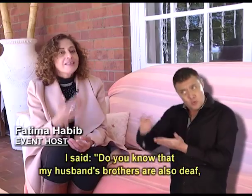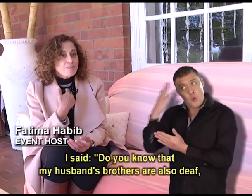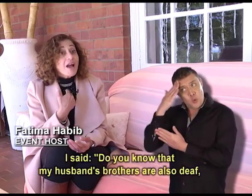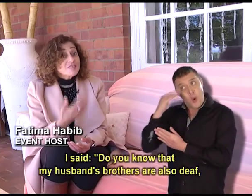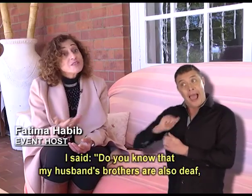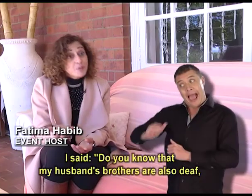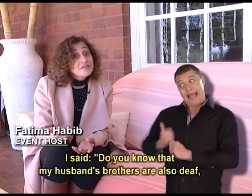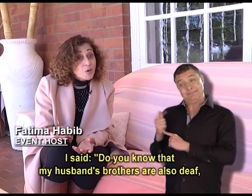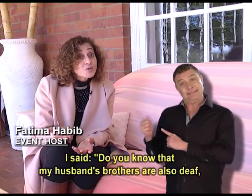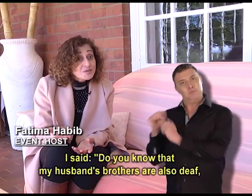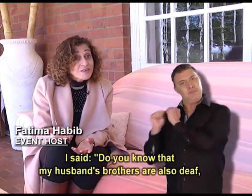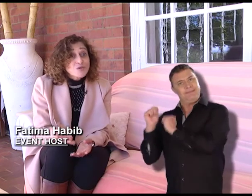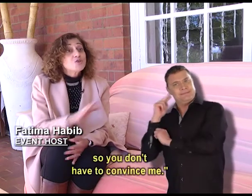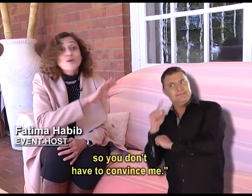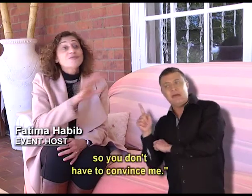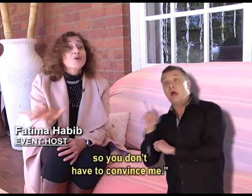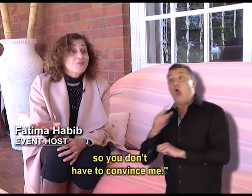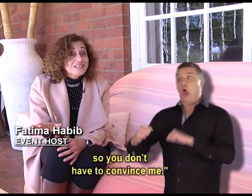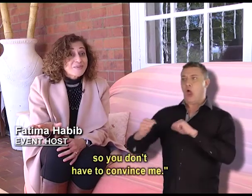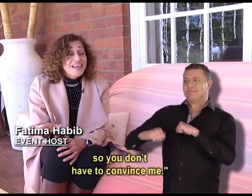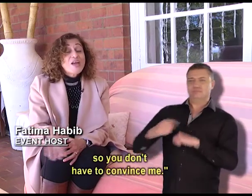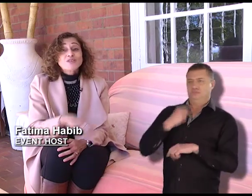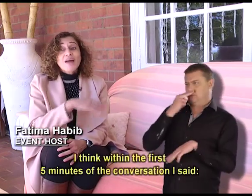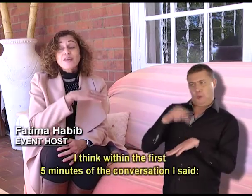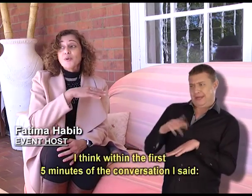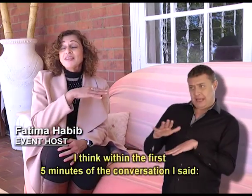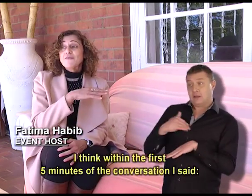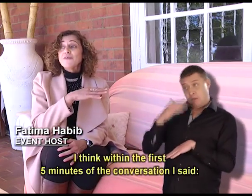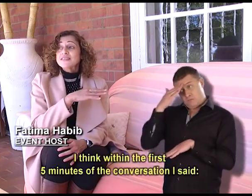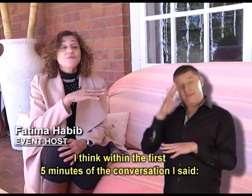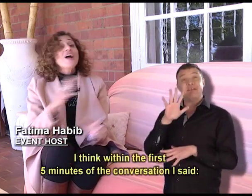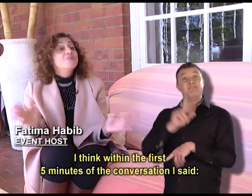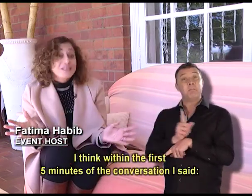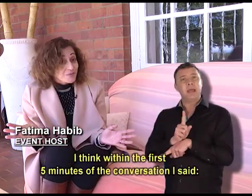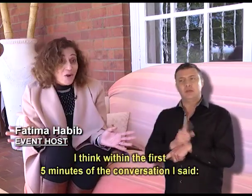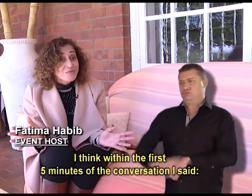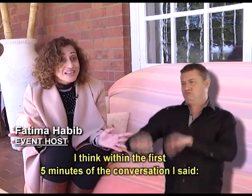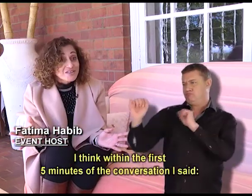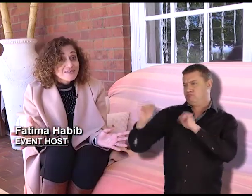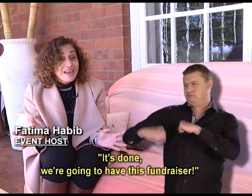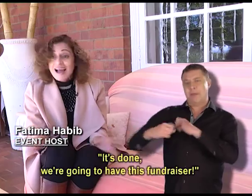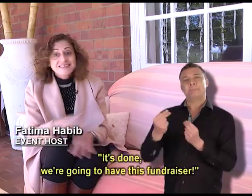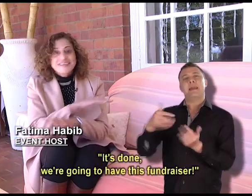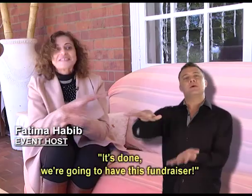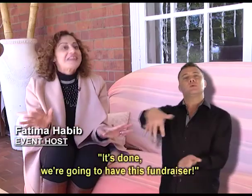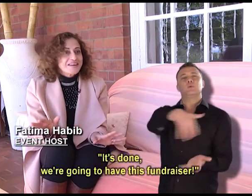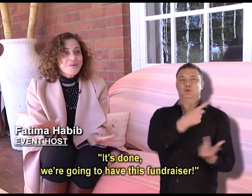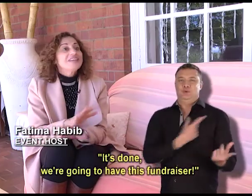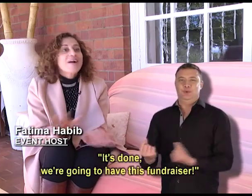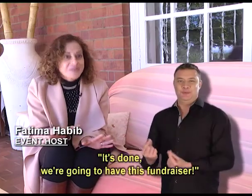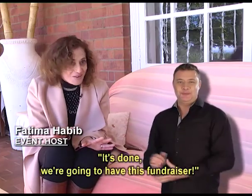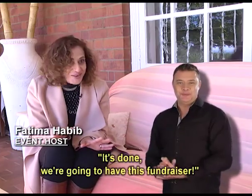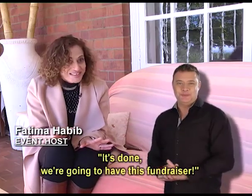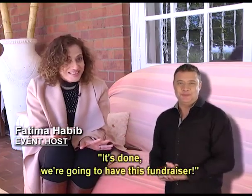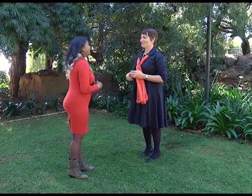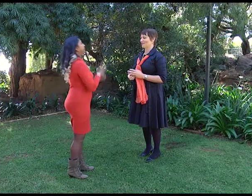know that my husband's brothers are also deaf, so you don't have to convince me. So I think within the first 5 minutes of the conversation, I said, it's done. We're going